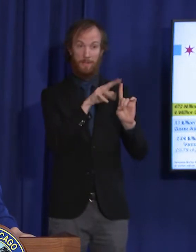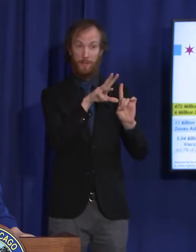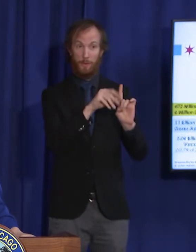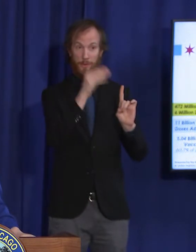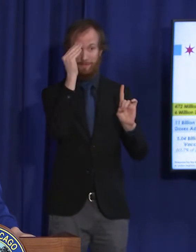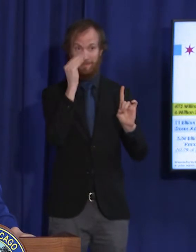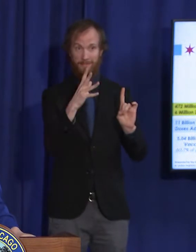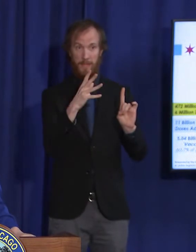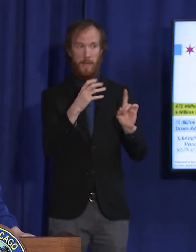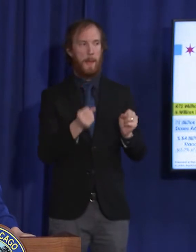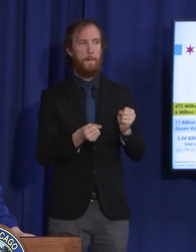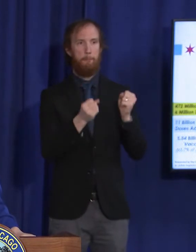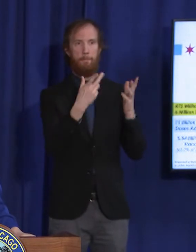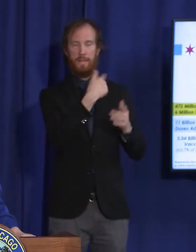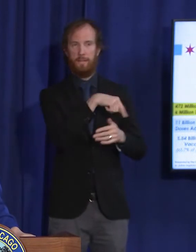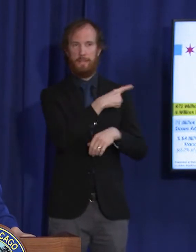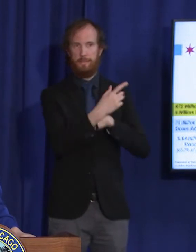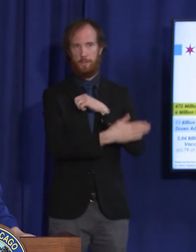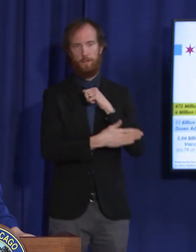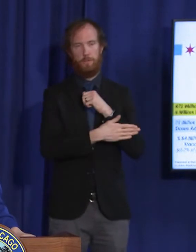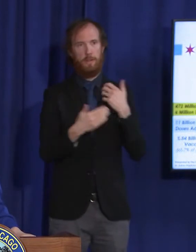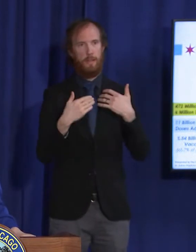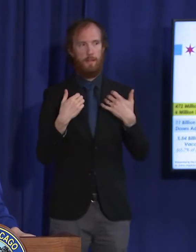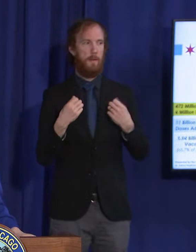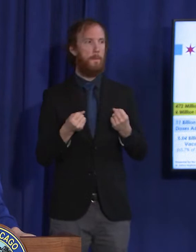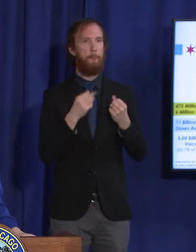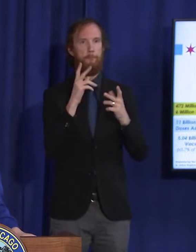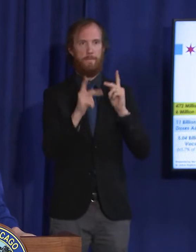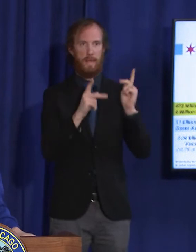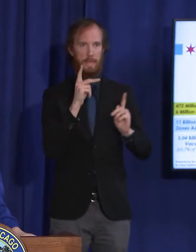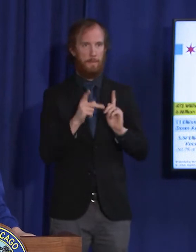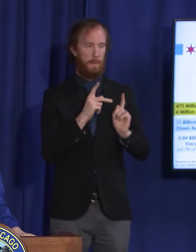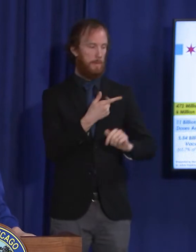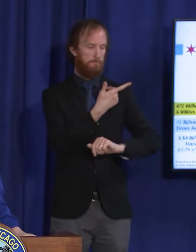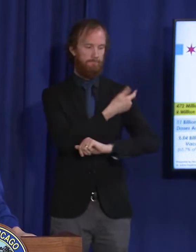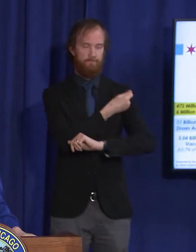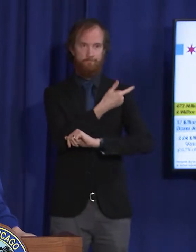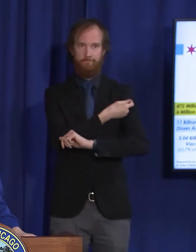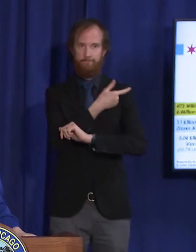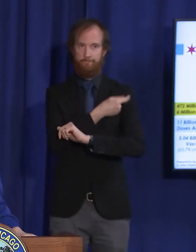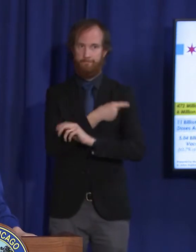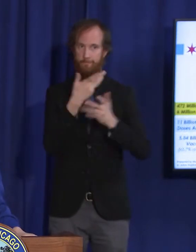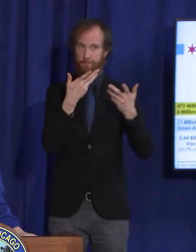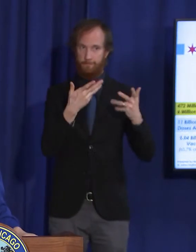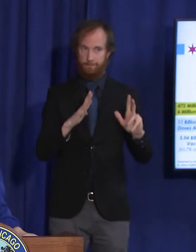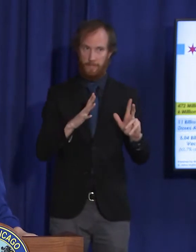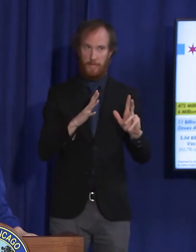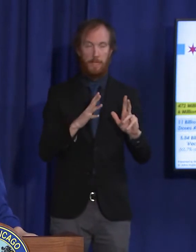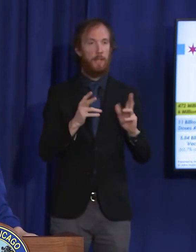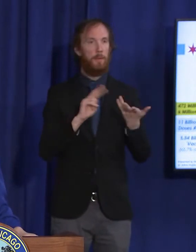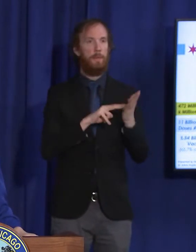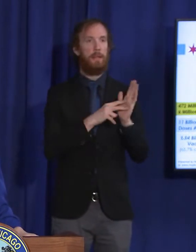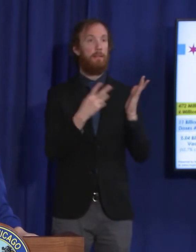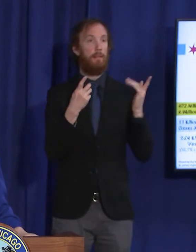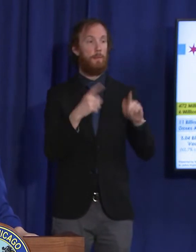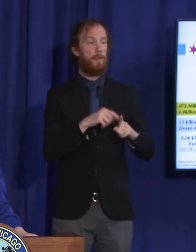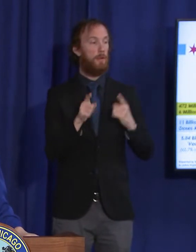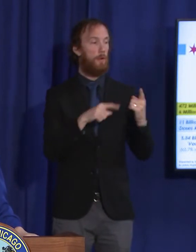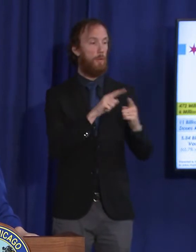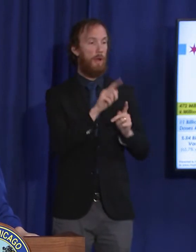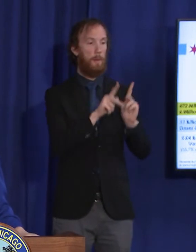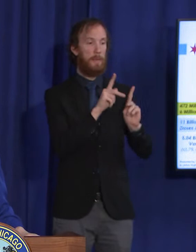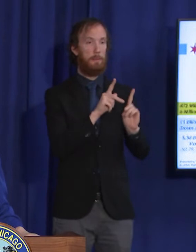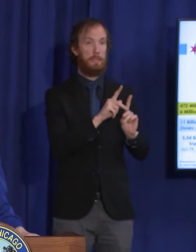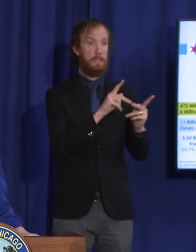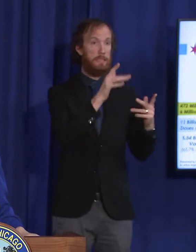are very highly vaccinated, and we are not seeing those cases in most situations translating into a large